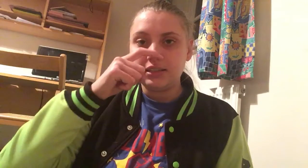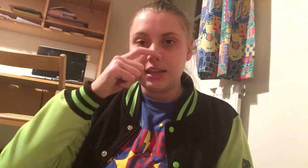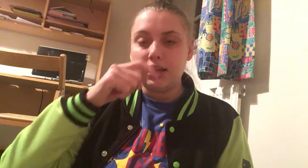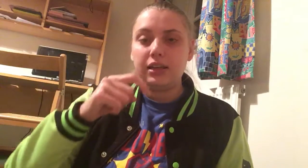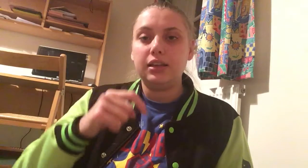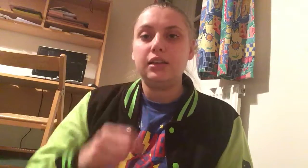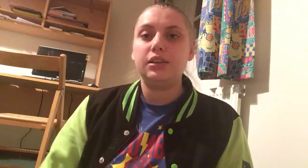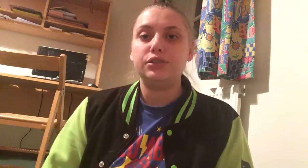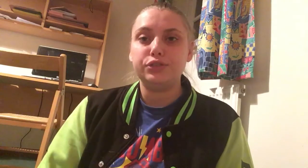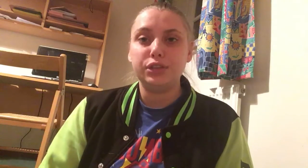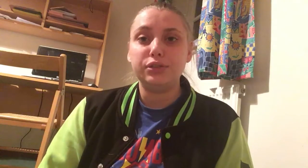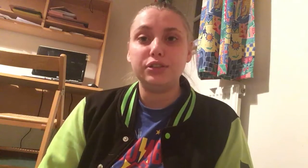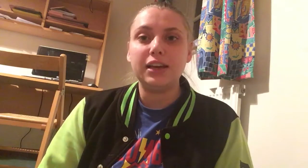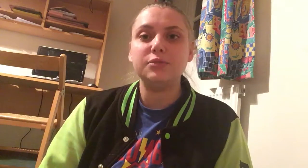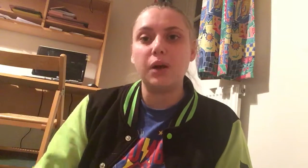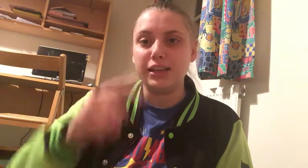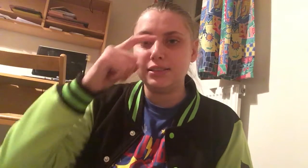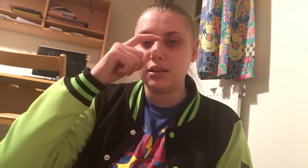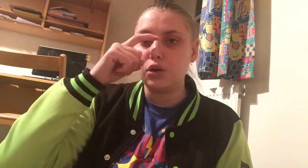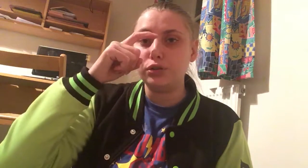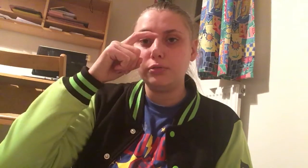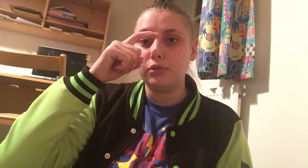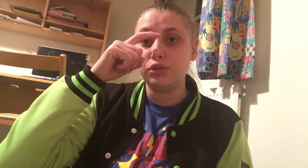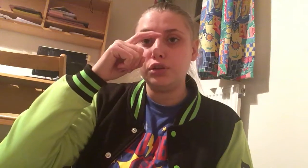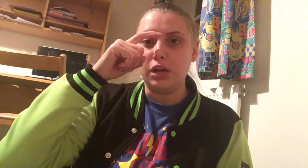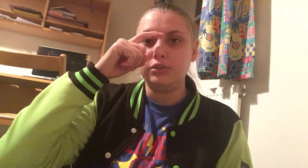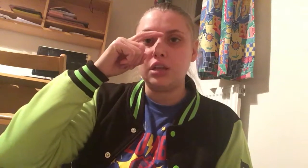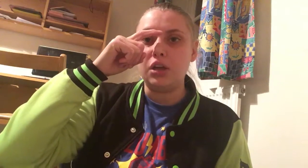sister. So you do that twice on your nose. So